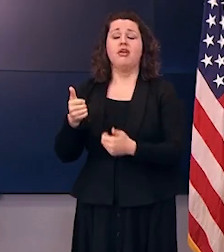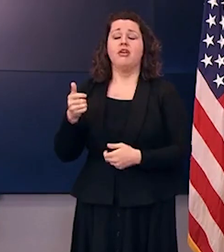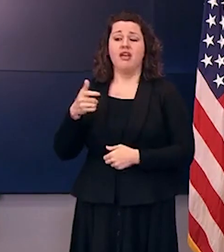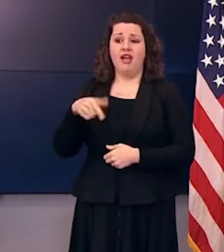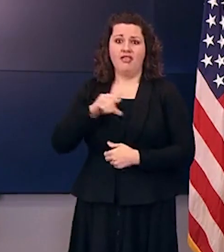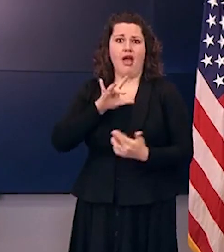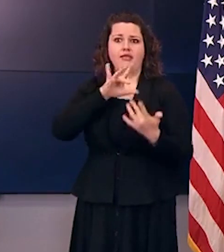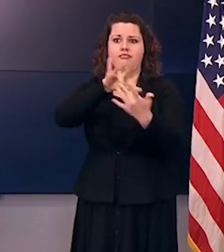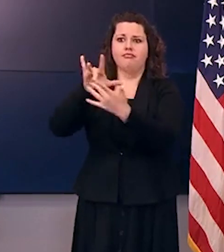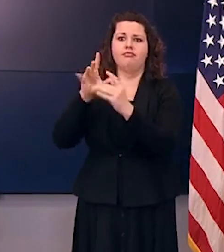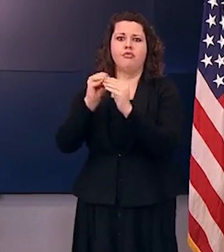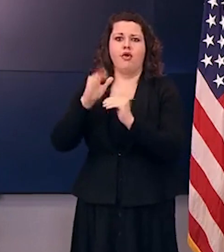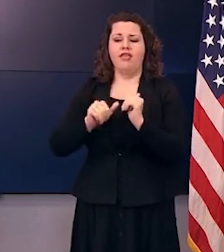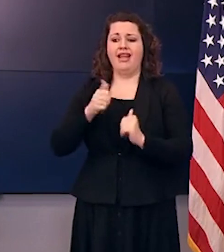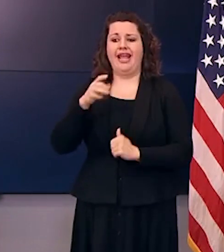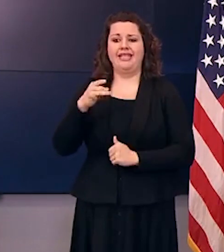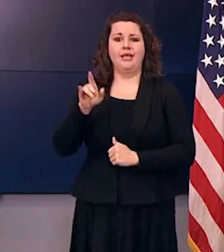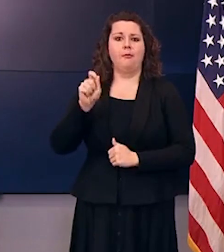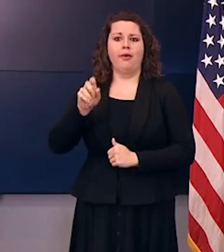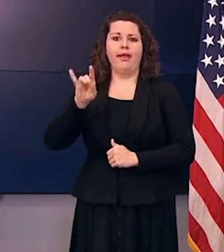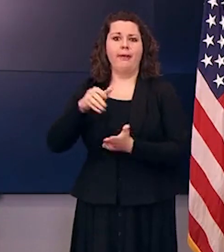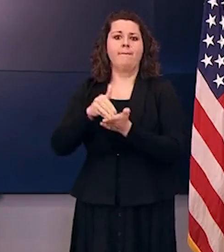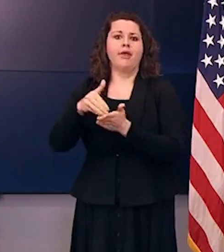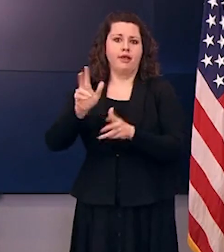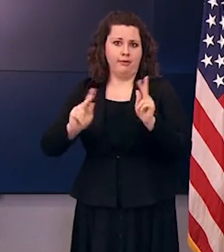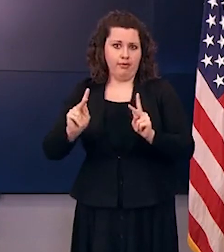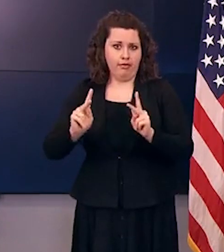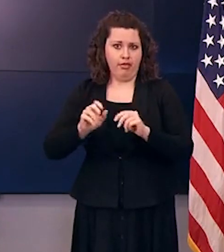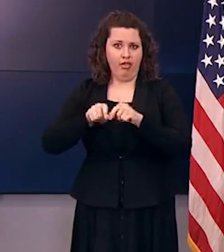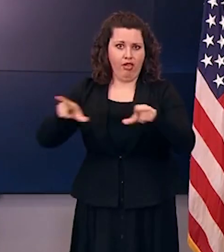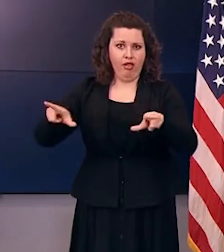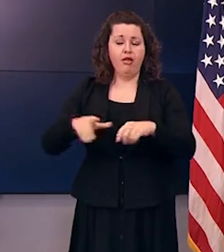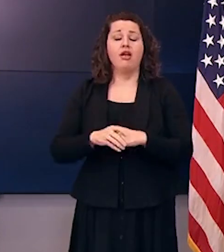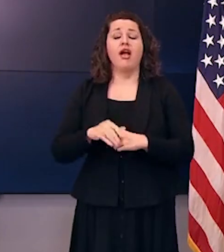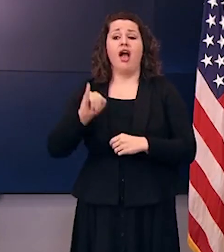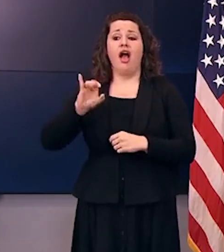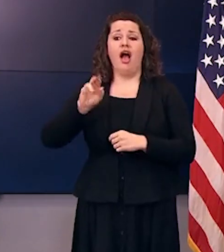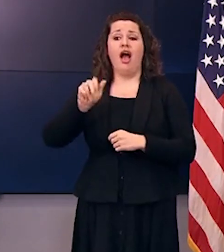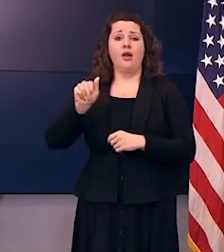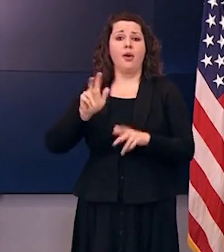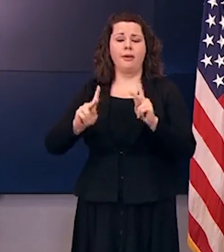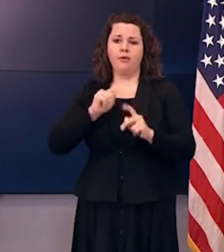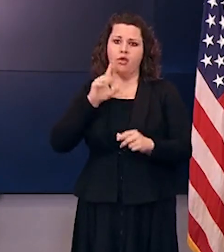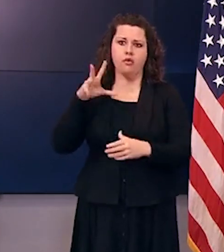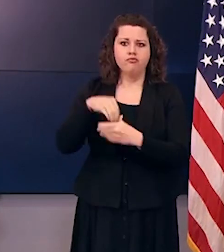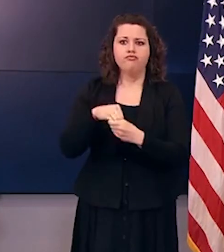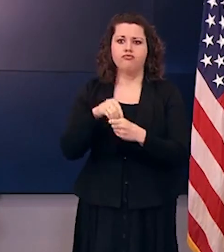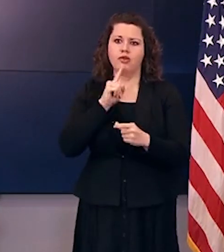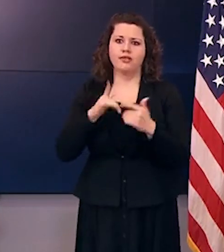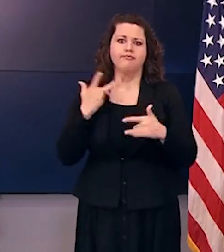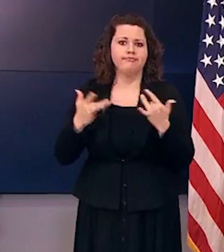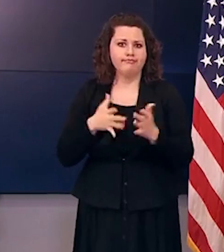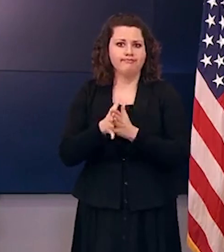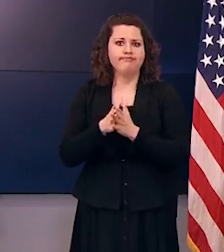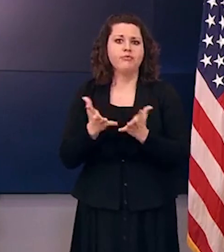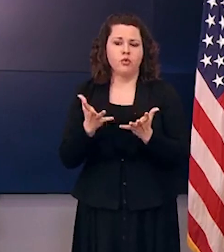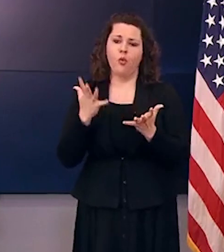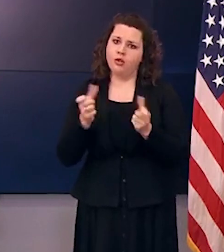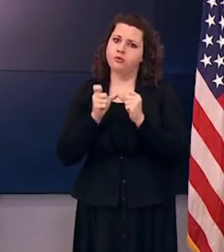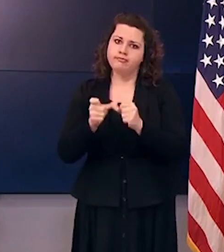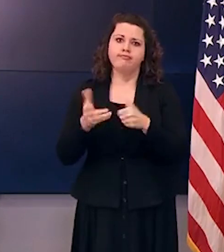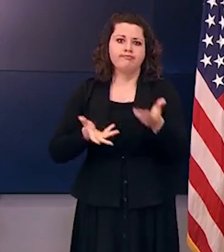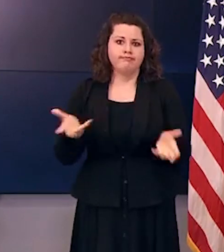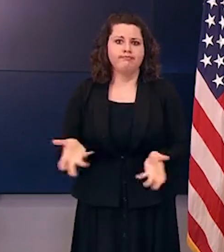of over 18.8 million. Iowans are engaged and they're excited, so we want to keep the momentum